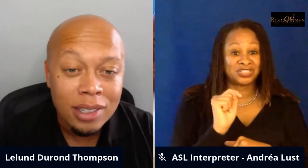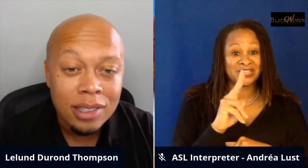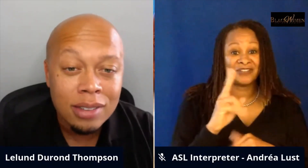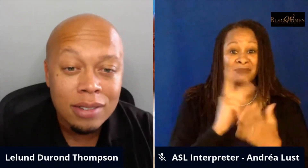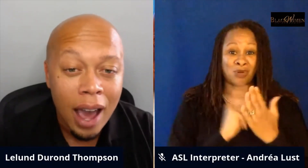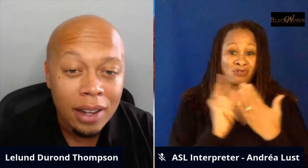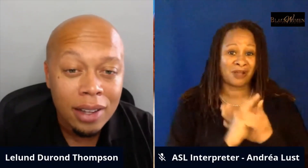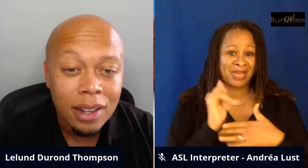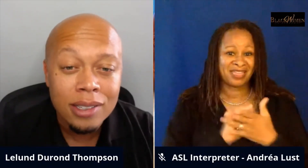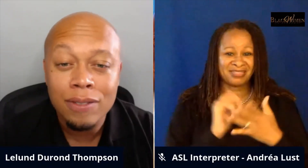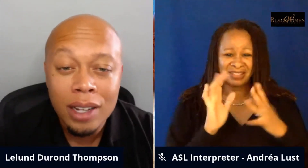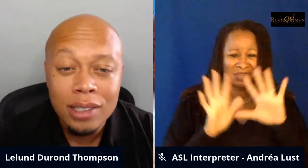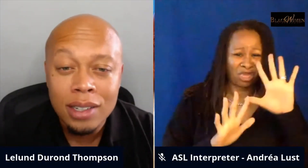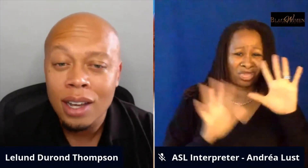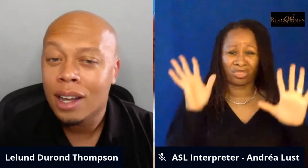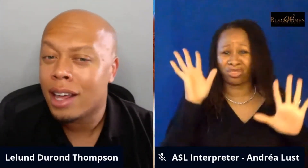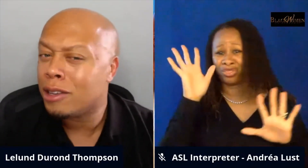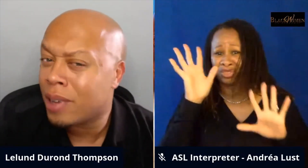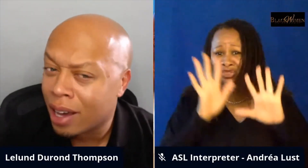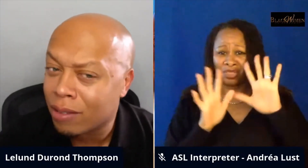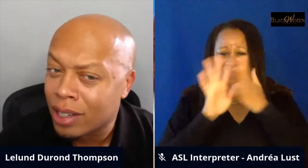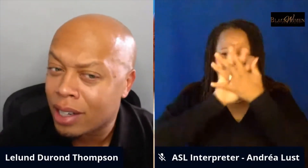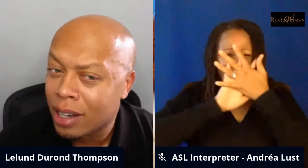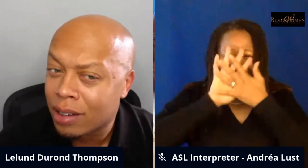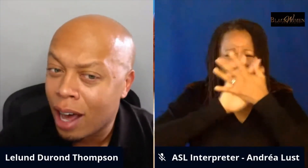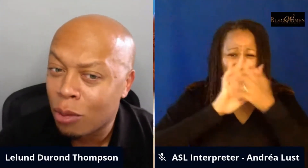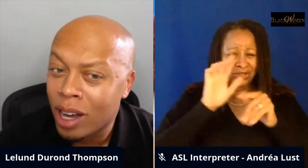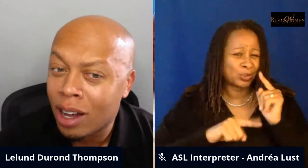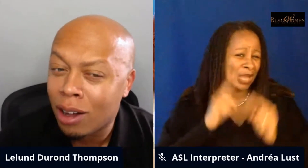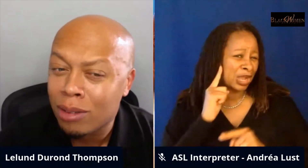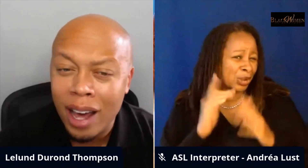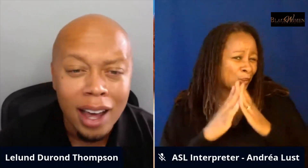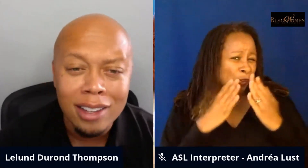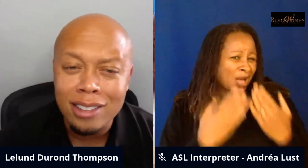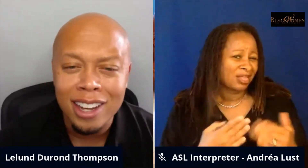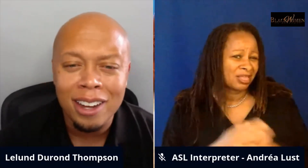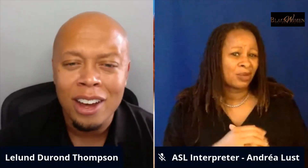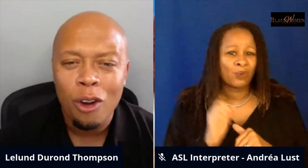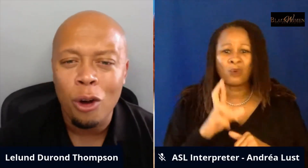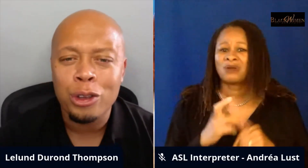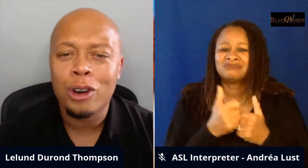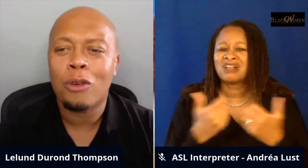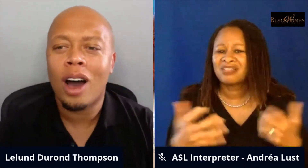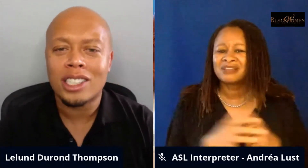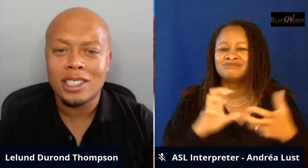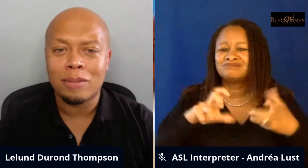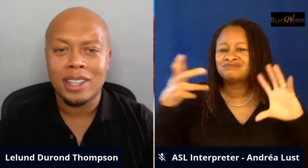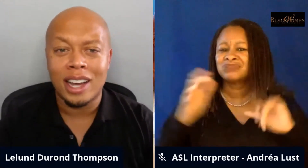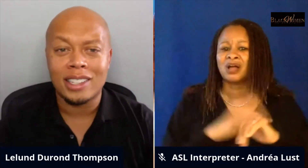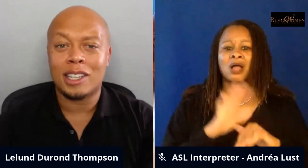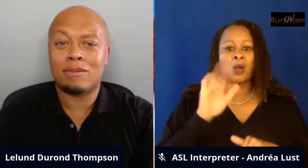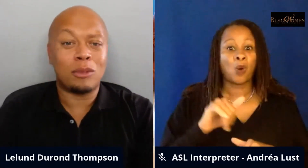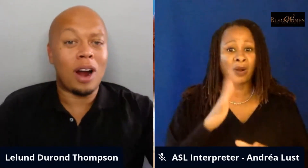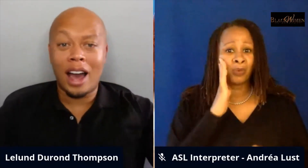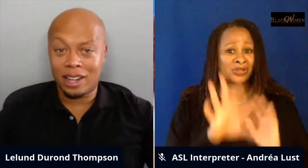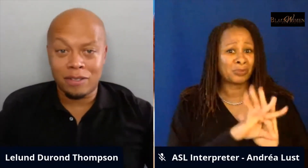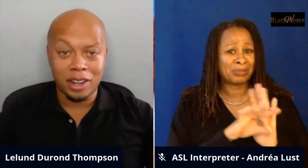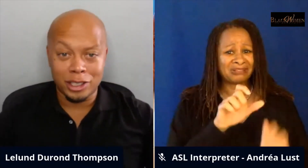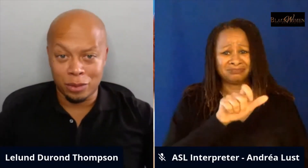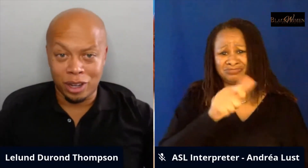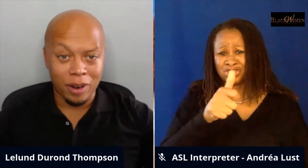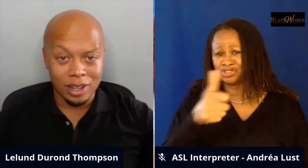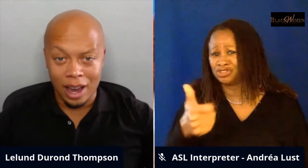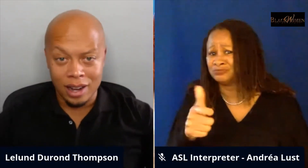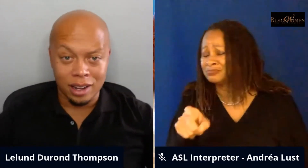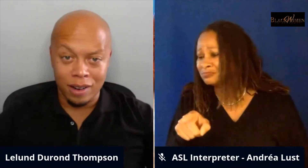program that's staticky, that's fuzzy, that you can't really hear that well, or are you going to watch something that's in more high